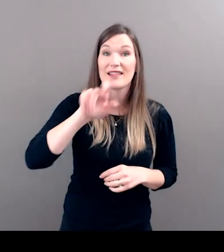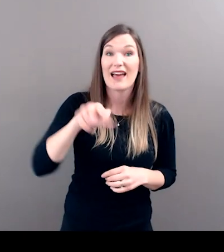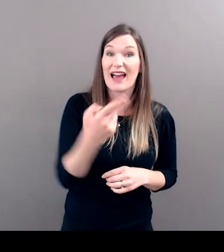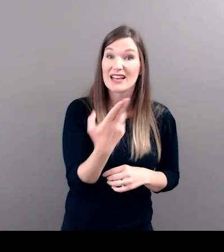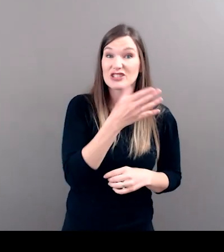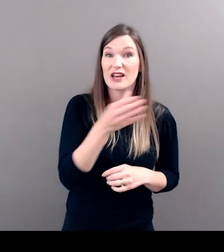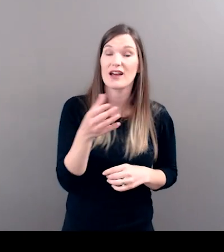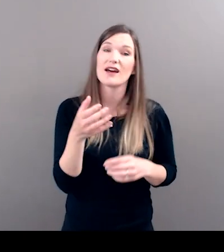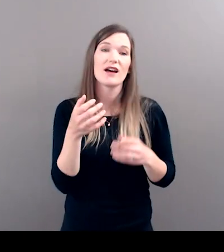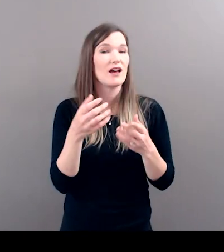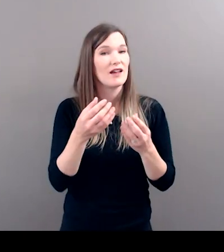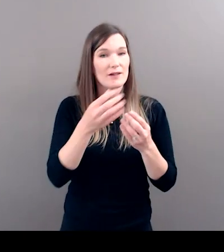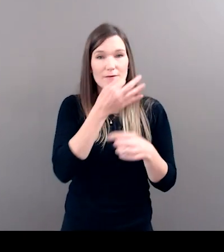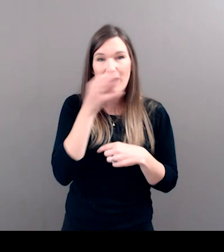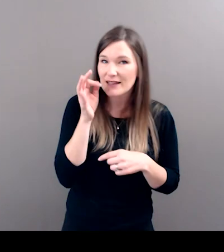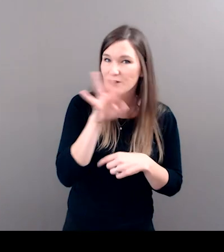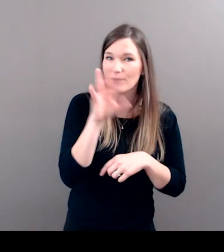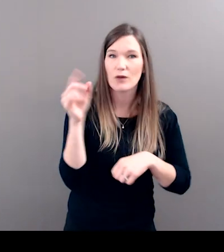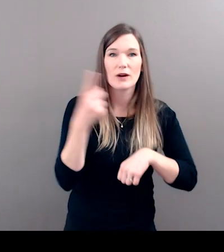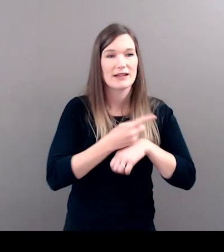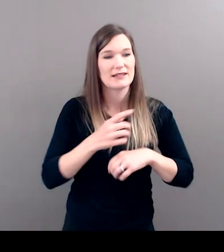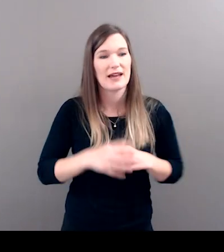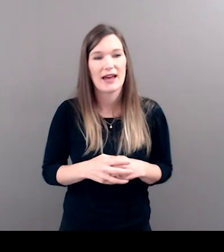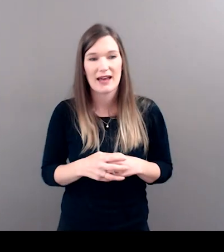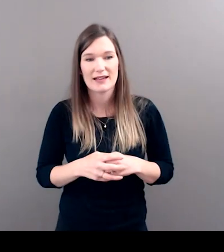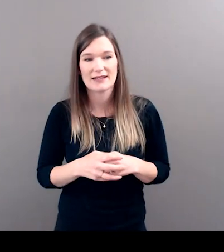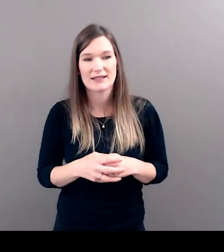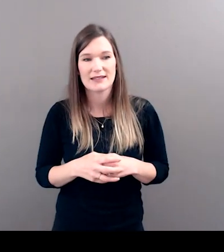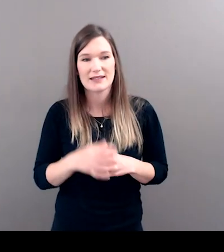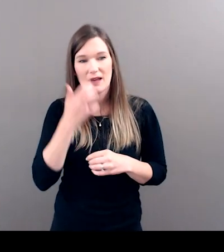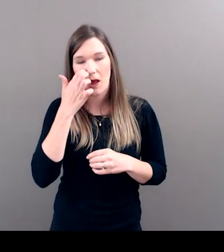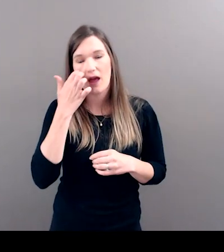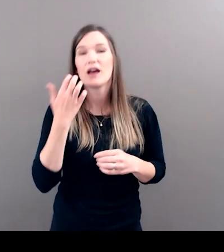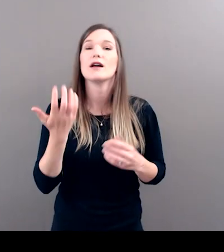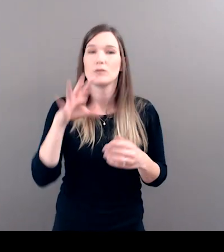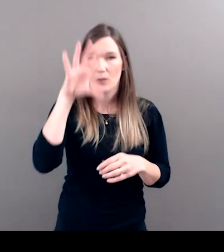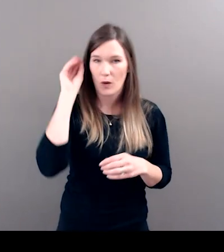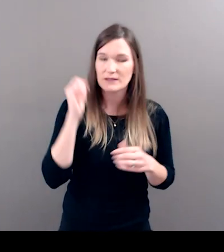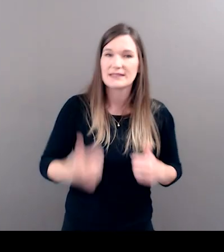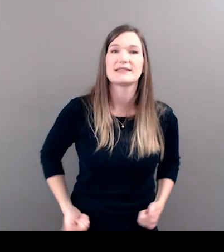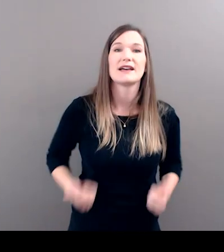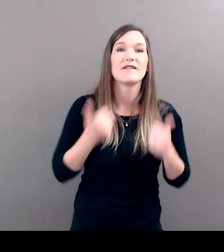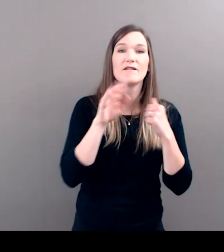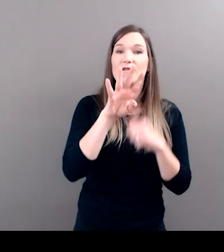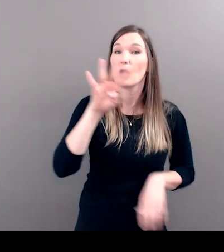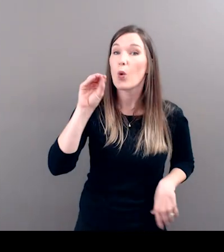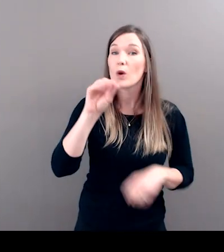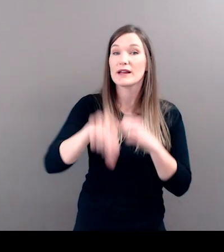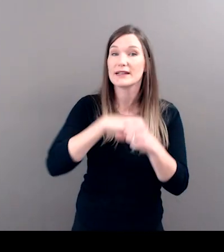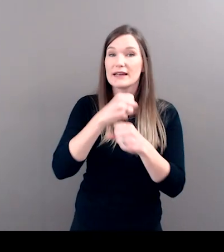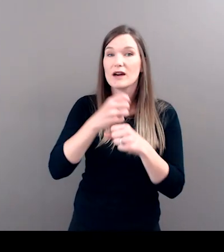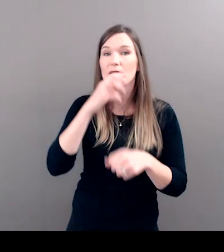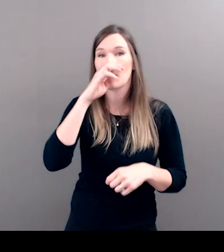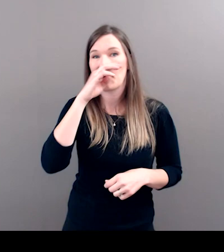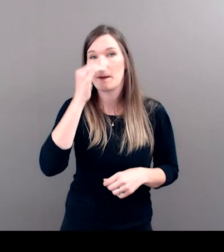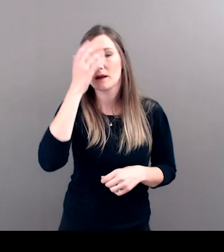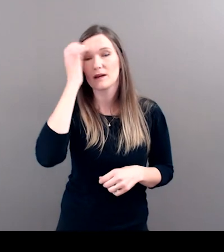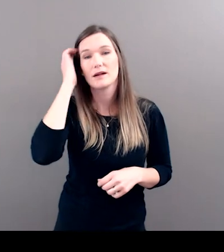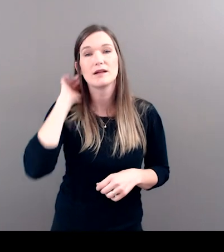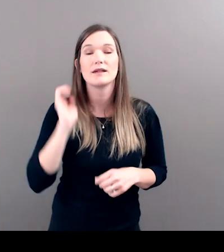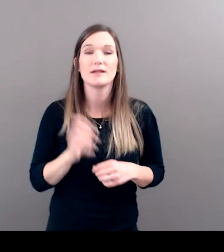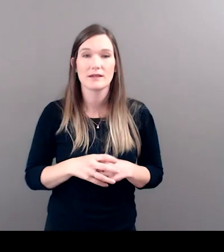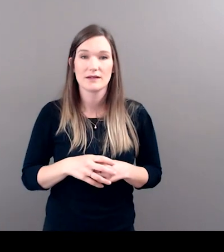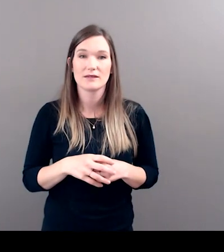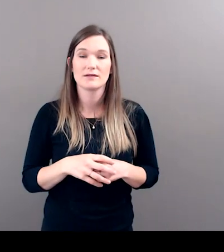years with Pharaoh, 40 years in the desert, and 40 years as a leader of the Israelites, 3 times 40.